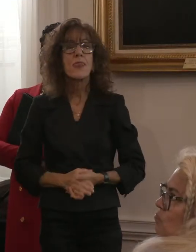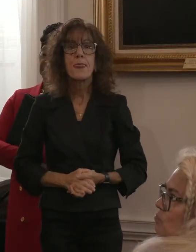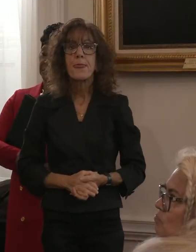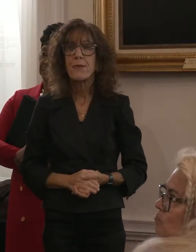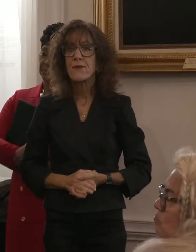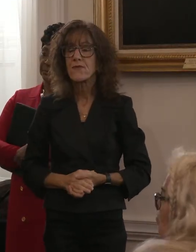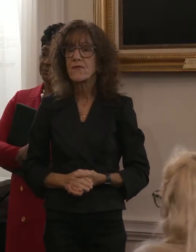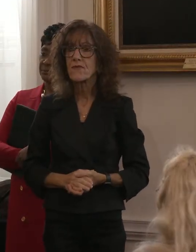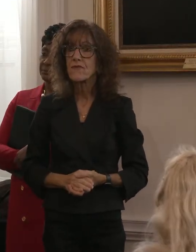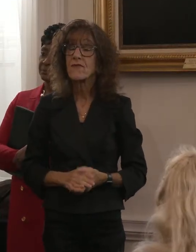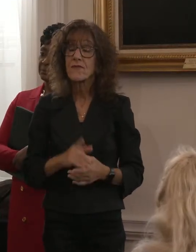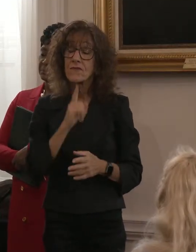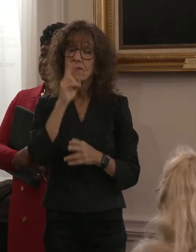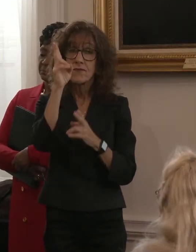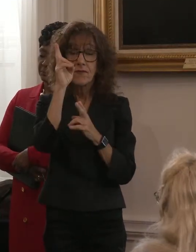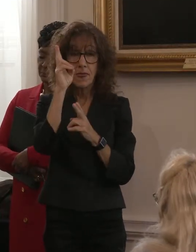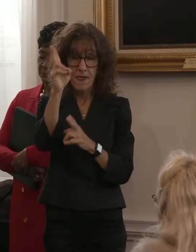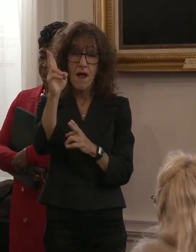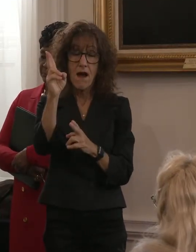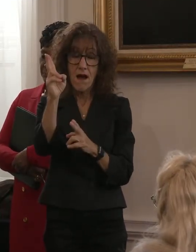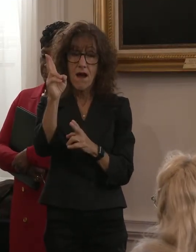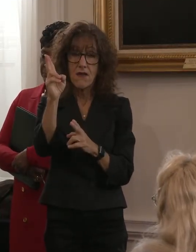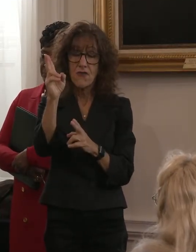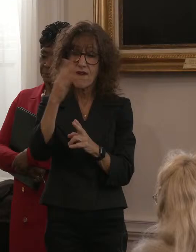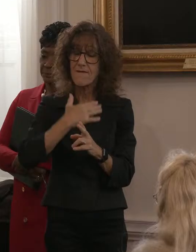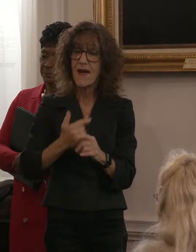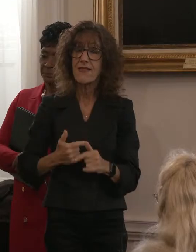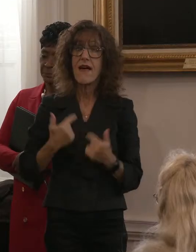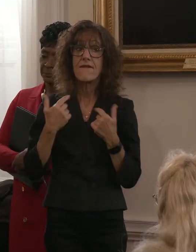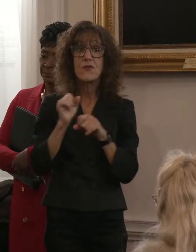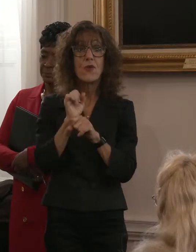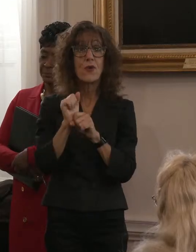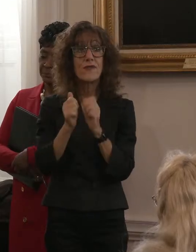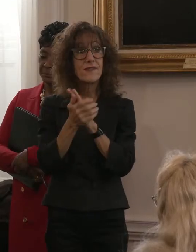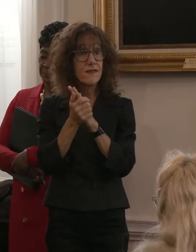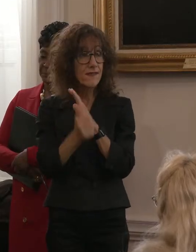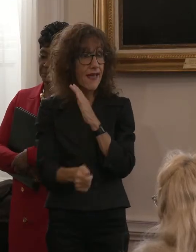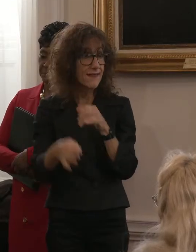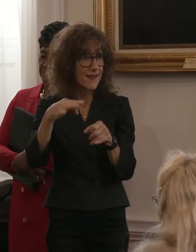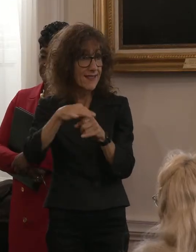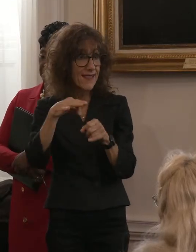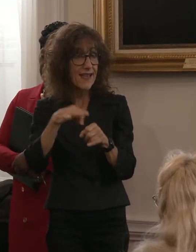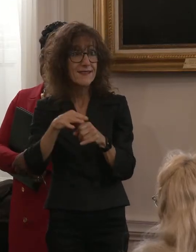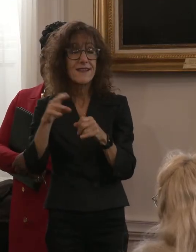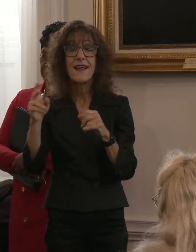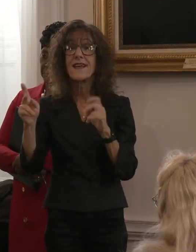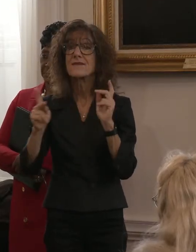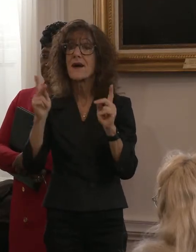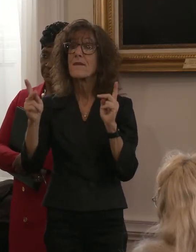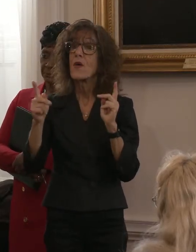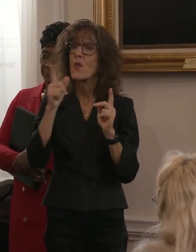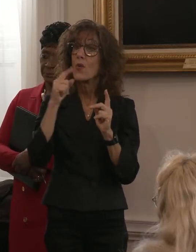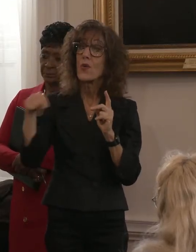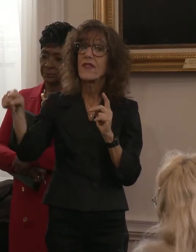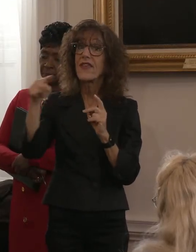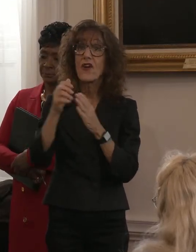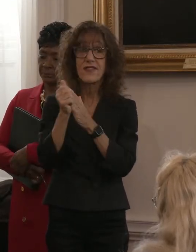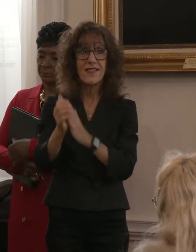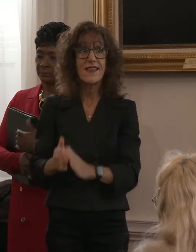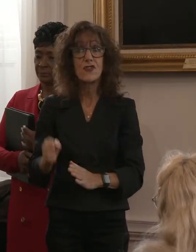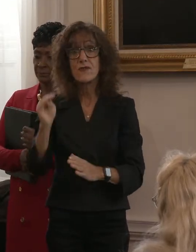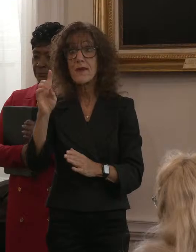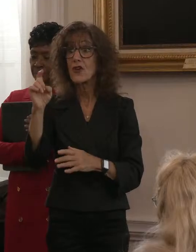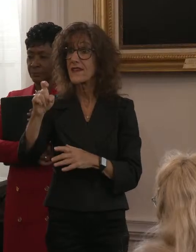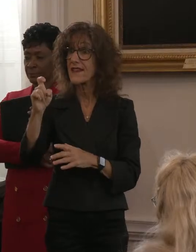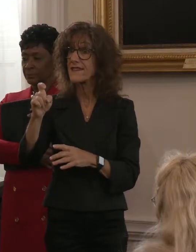It is truly the honor of a lifetime to work with such talented elected officials who are the leaders that Maryland has needed